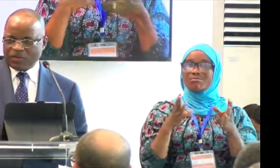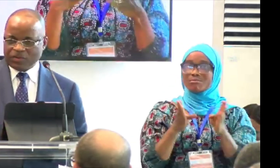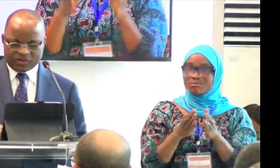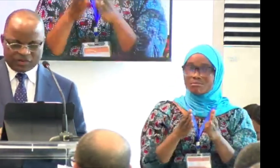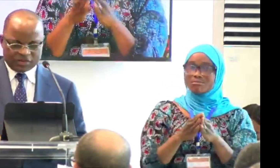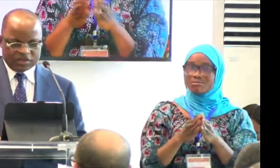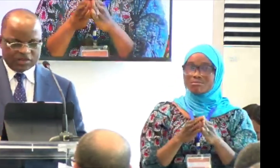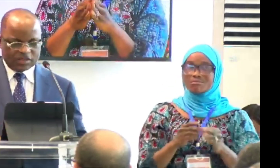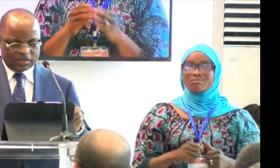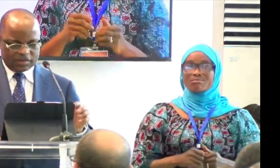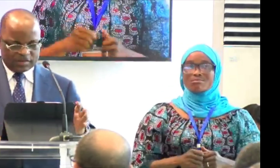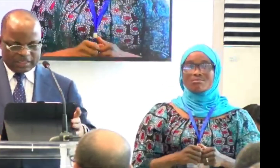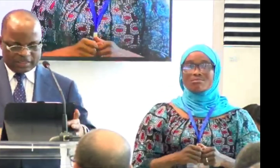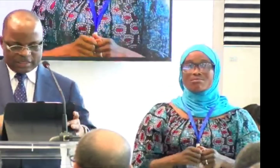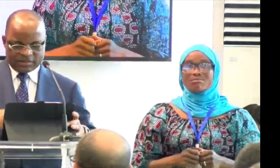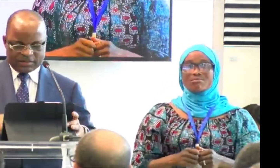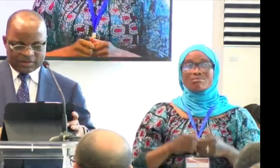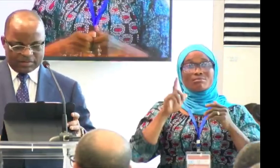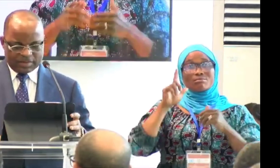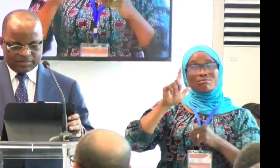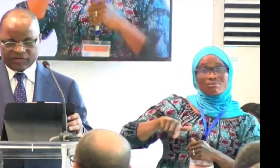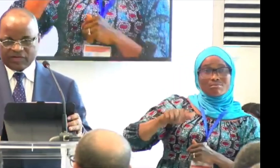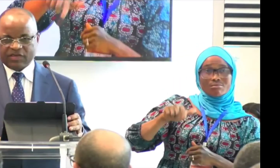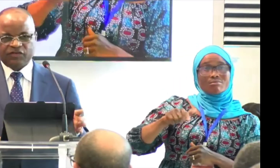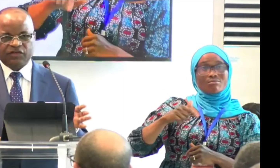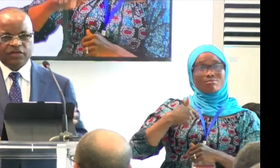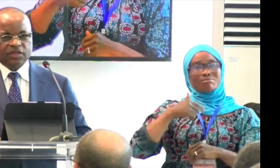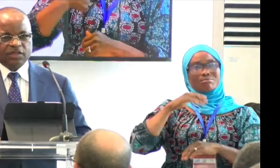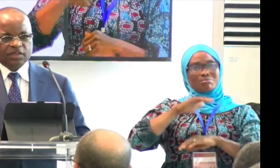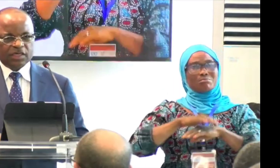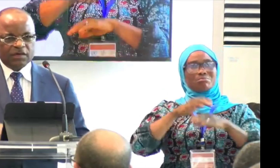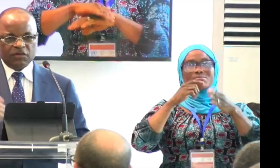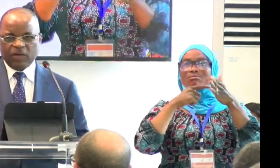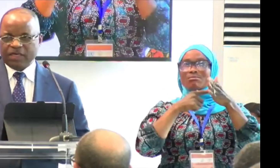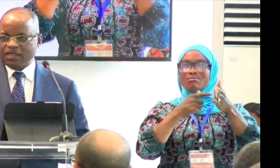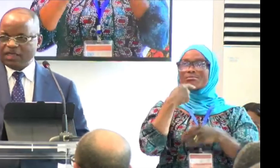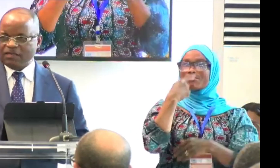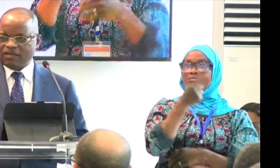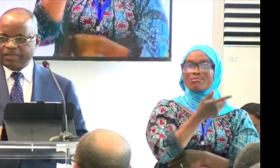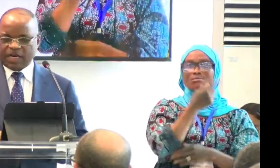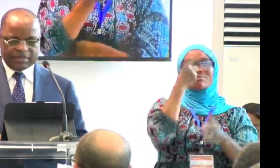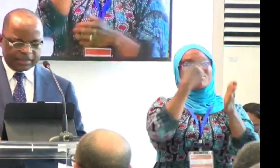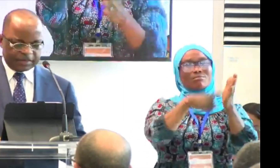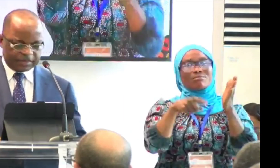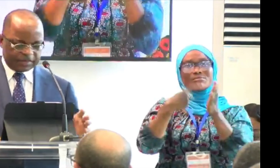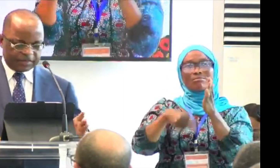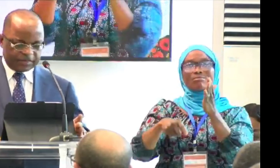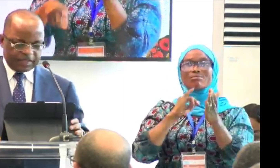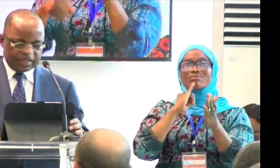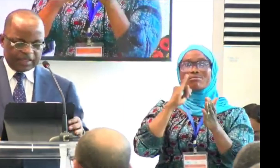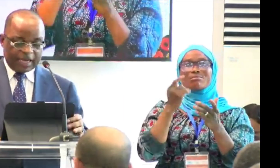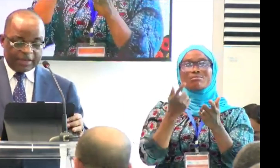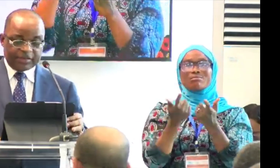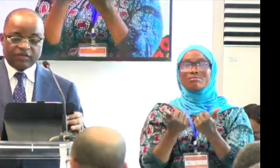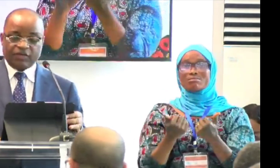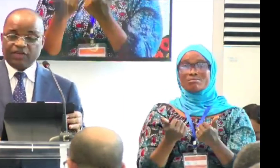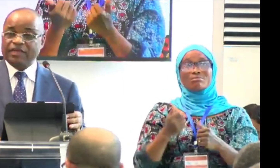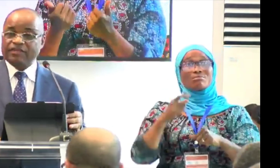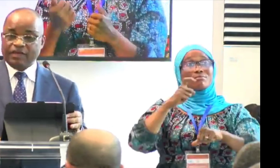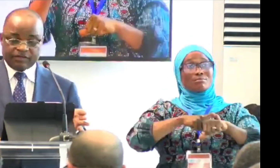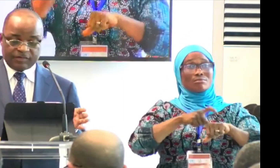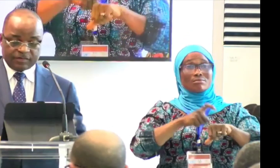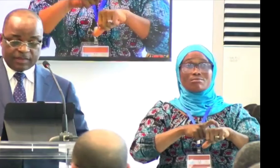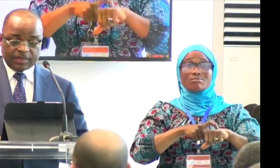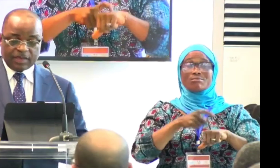and I would later in my presentation tell you what is outcome. Time is of